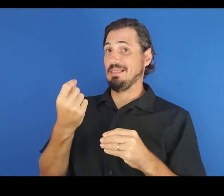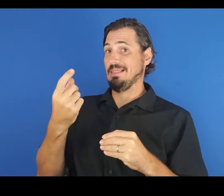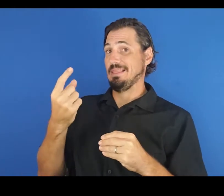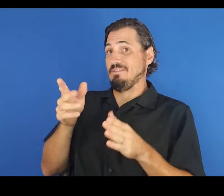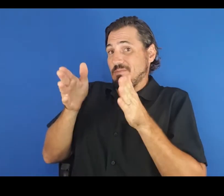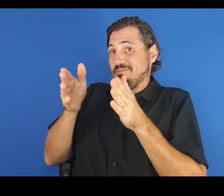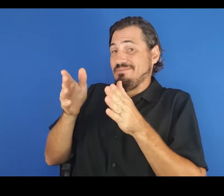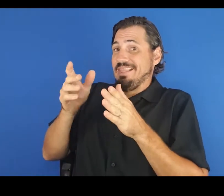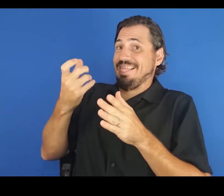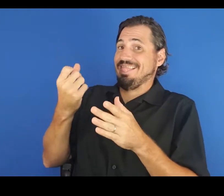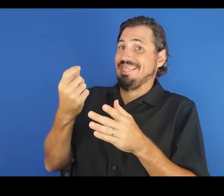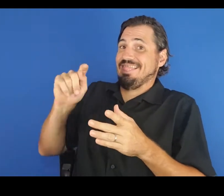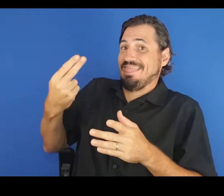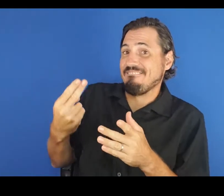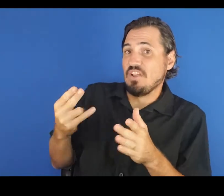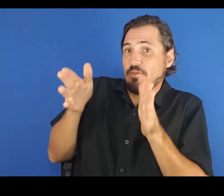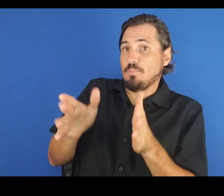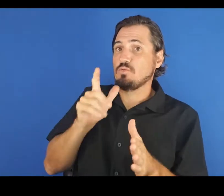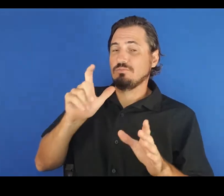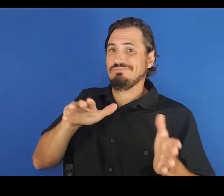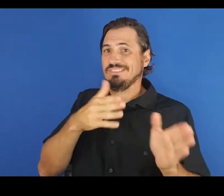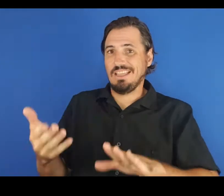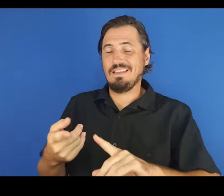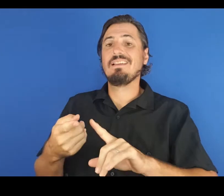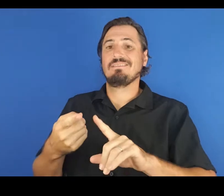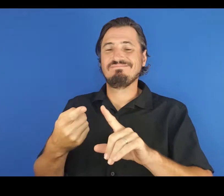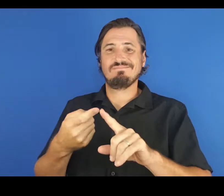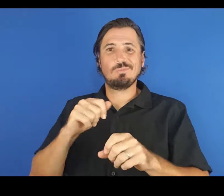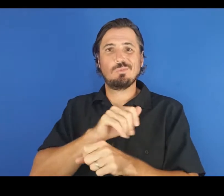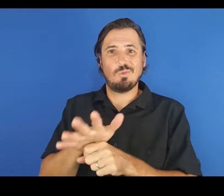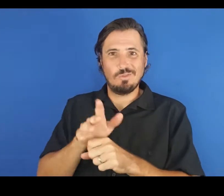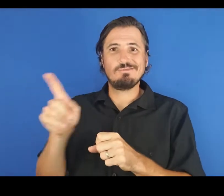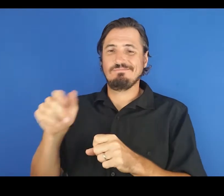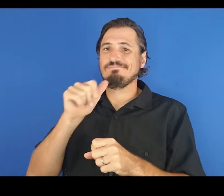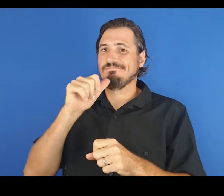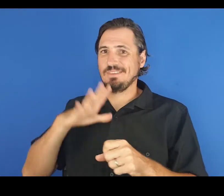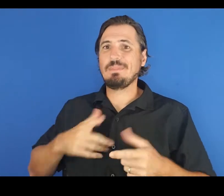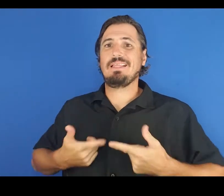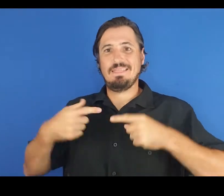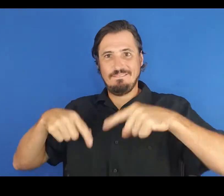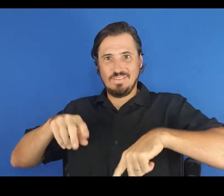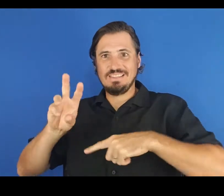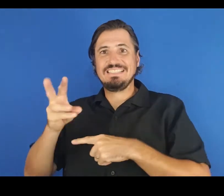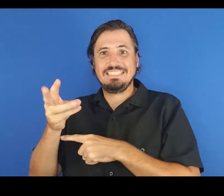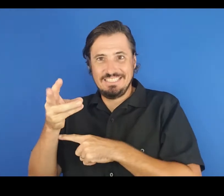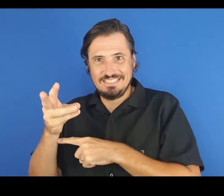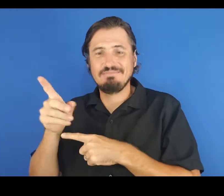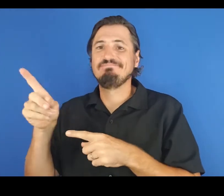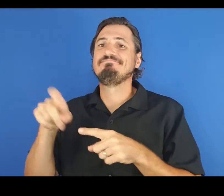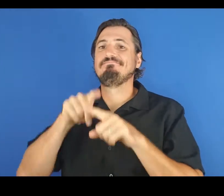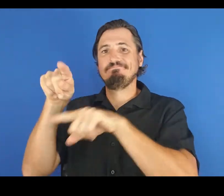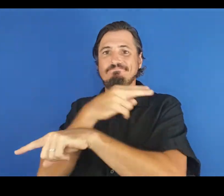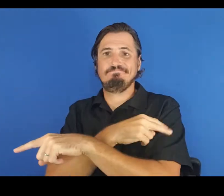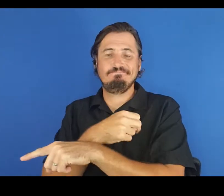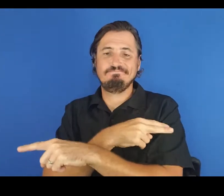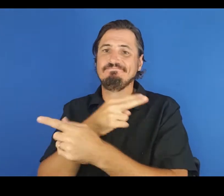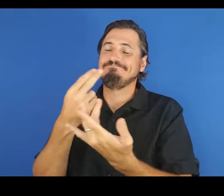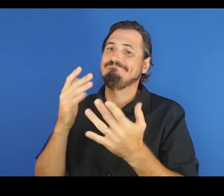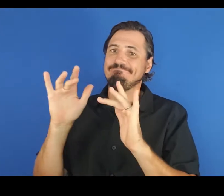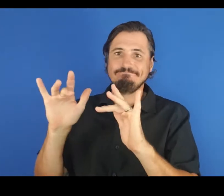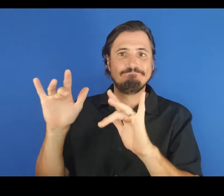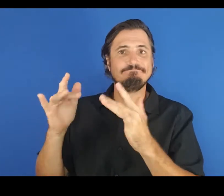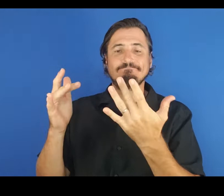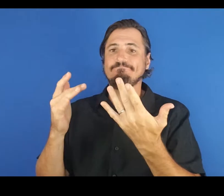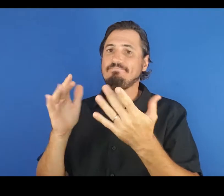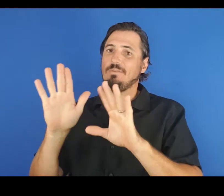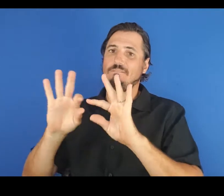from COVID-19 today. The victim was a female Kauai resident in her 60s who was hospitalized. Our deepest condolences